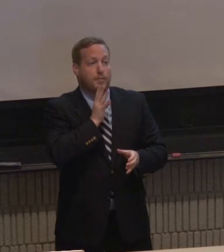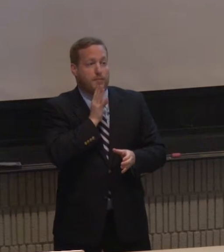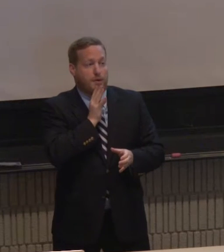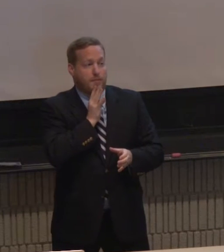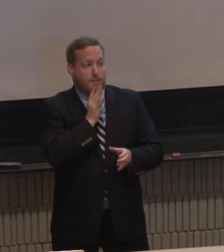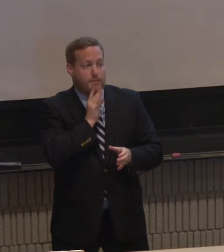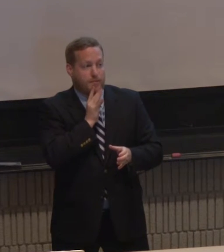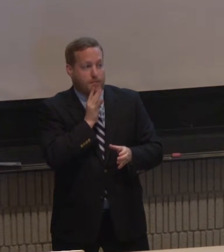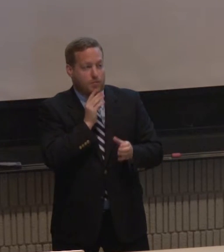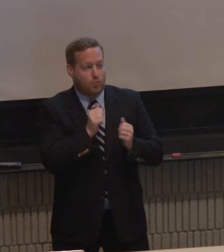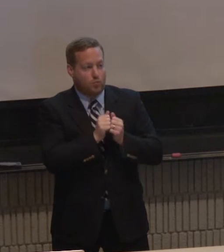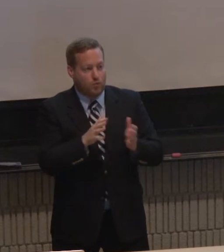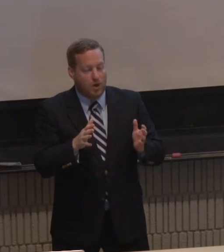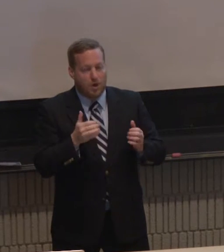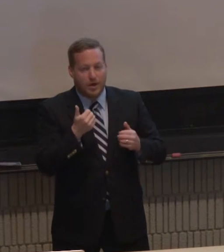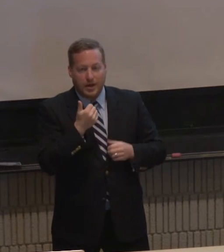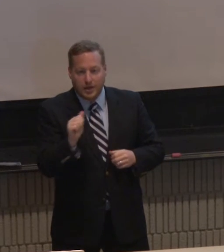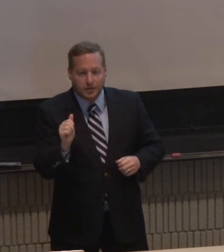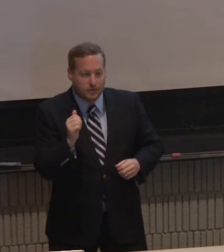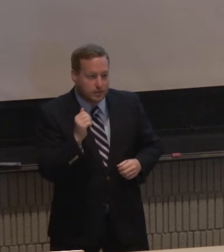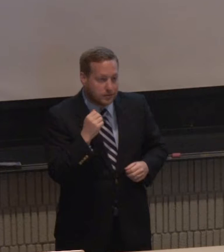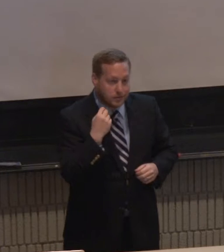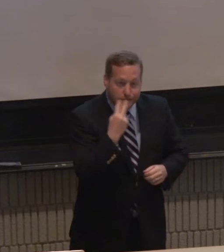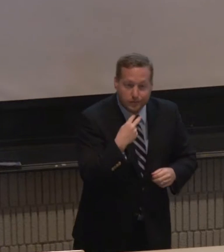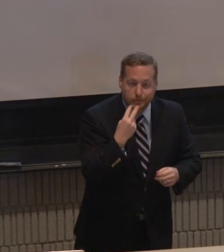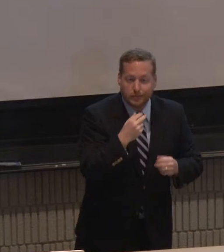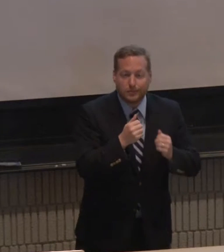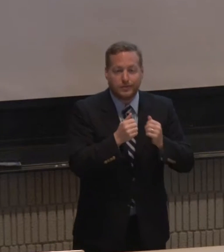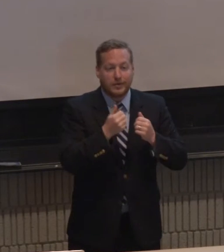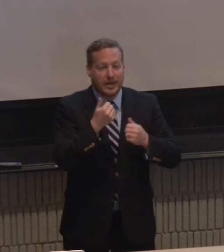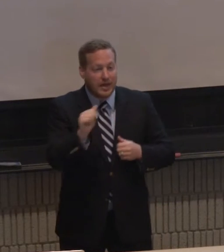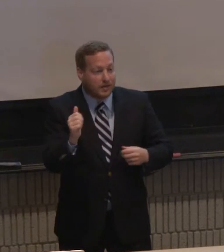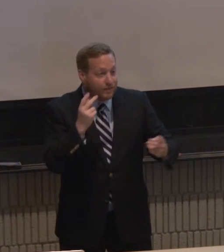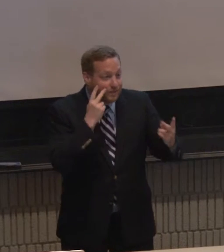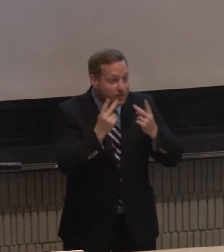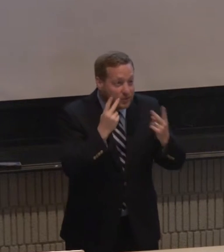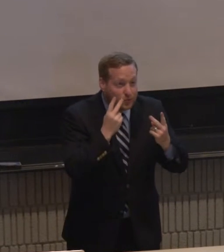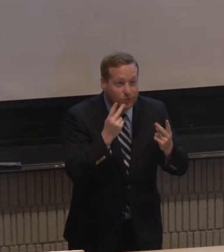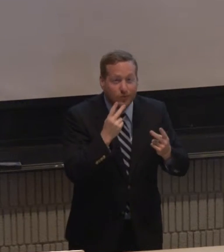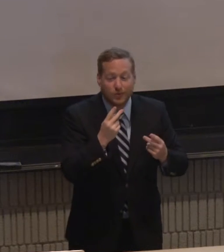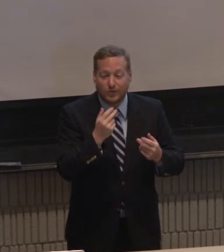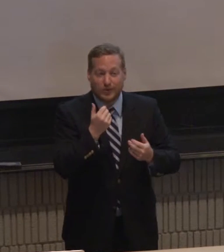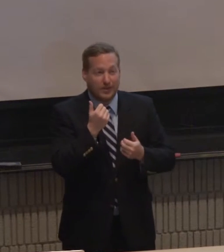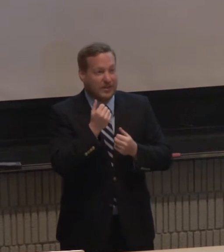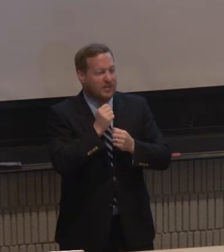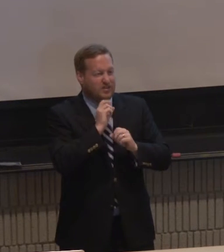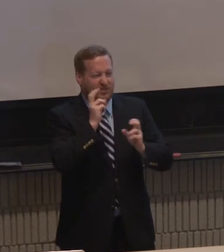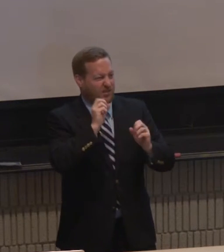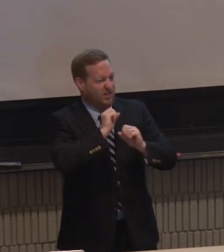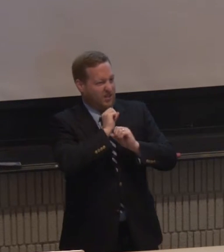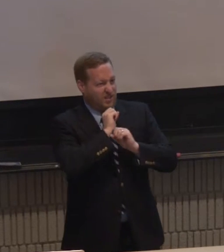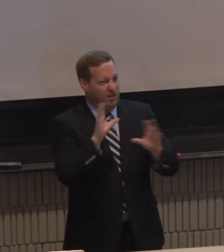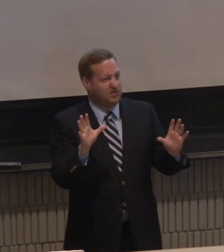baby away from them while they speak to them, so they're actually not getting any kind of visual input for the